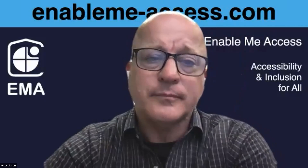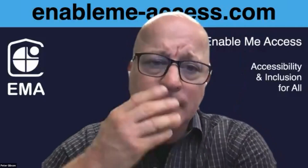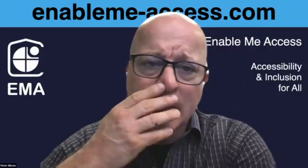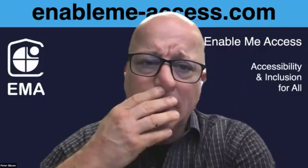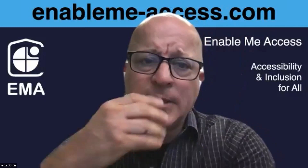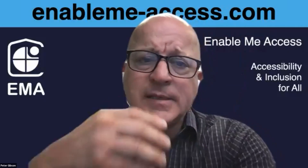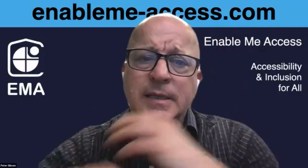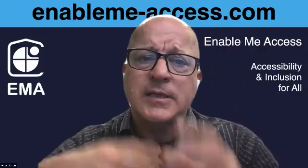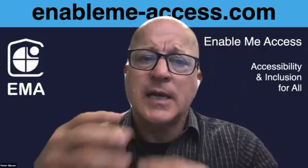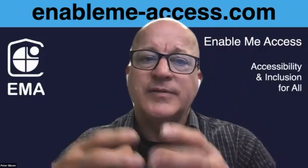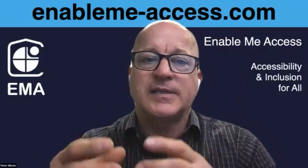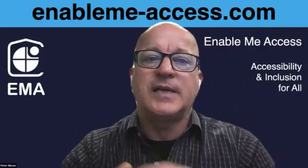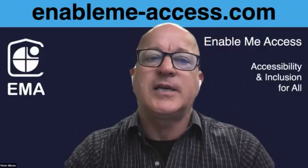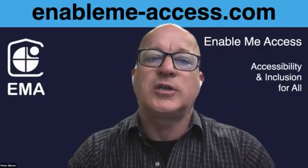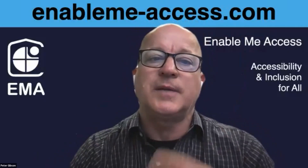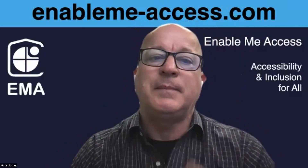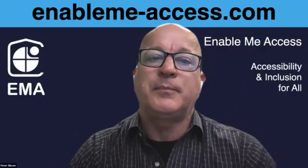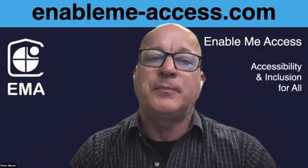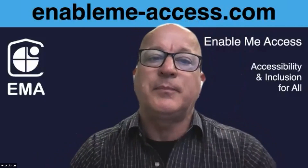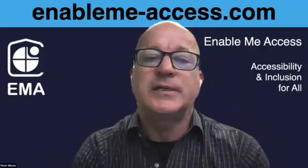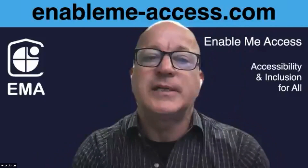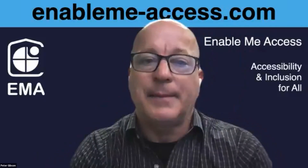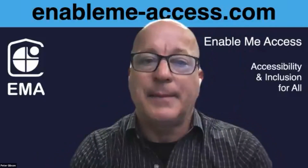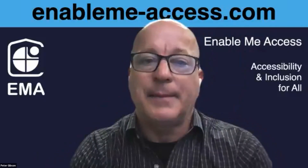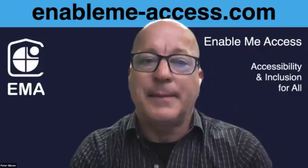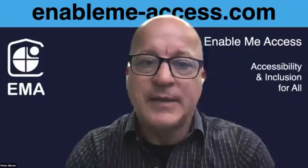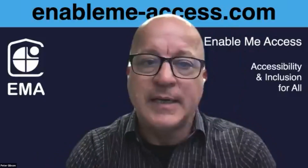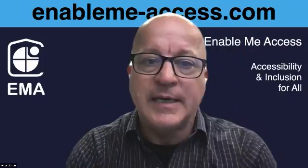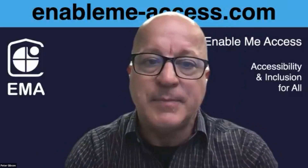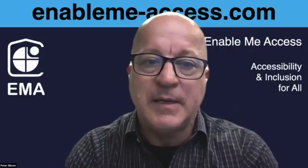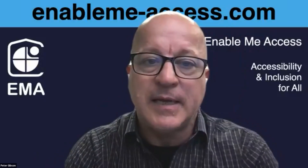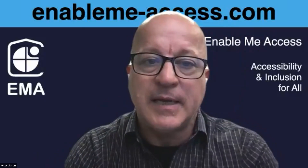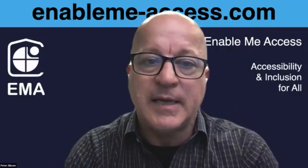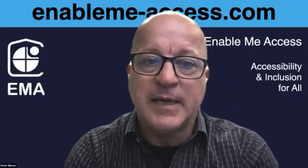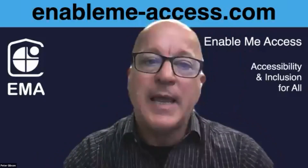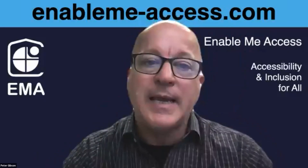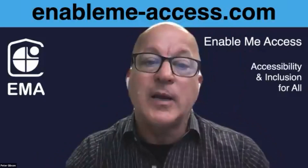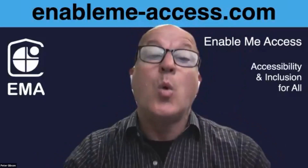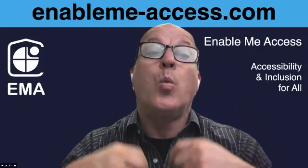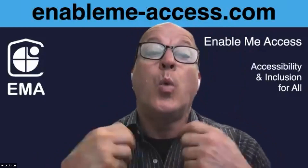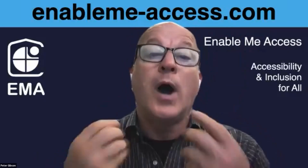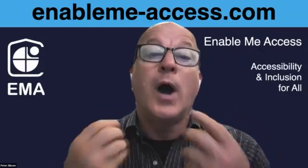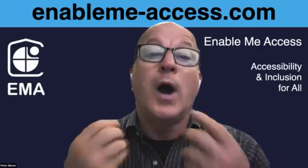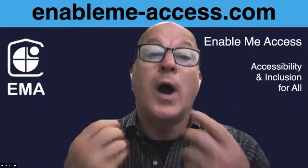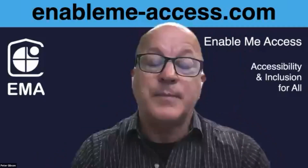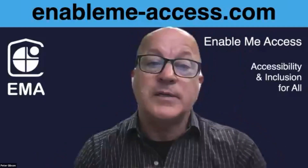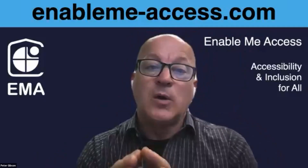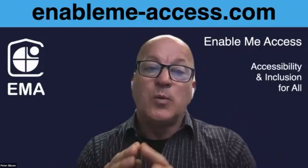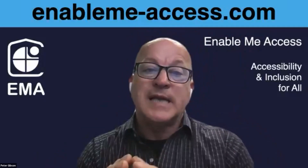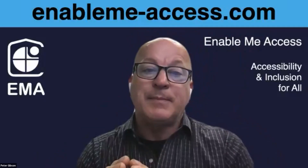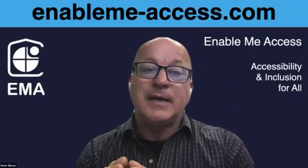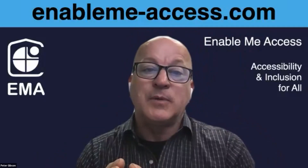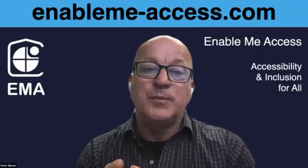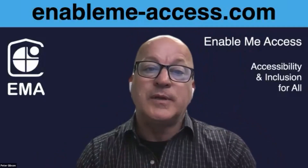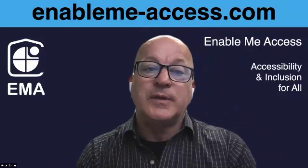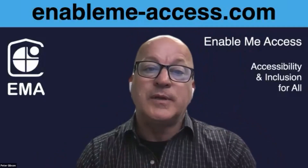So this kind of sensitization can be brought into the app. I think it needs to be there to explain why we need it, because